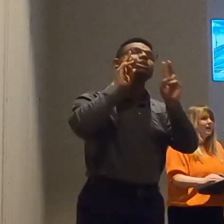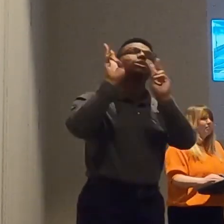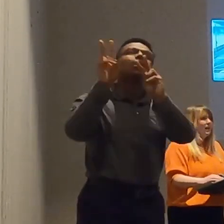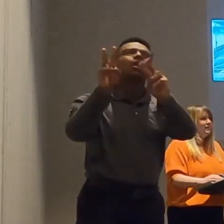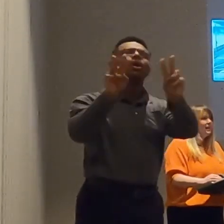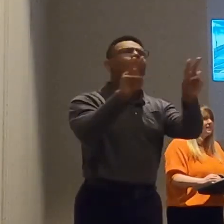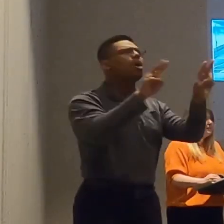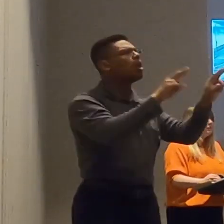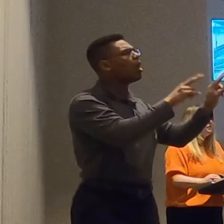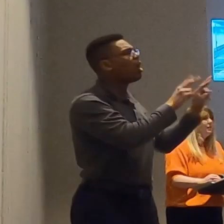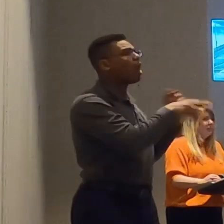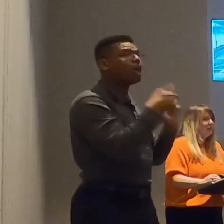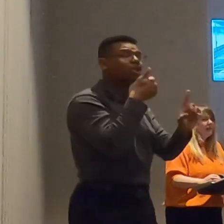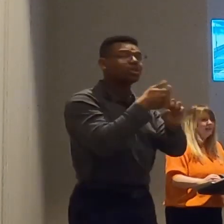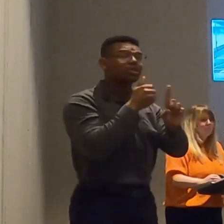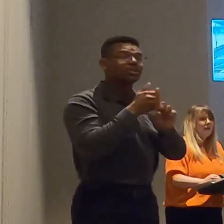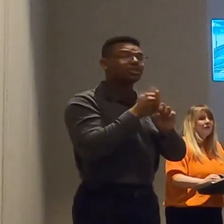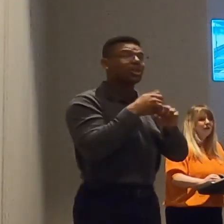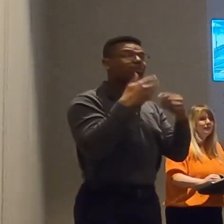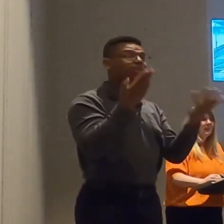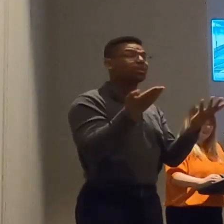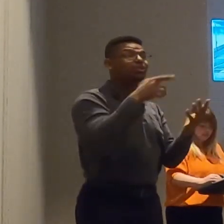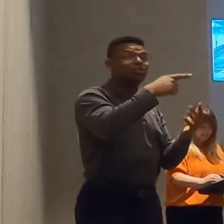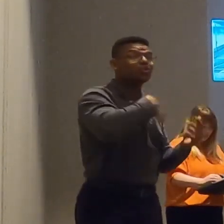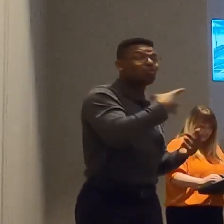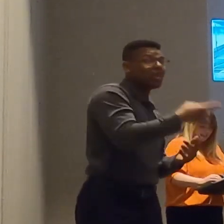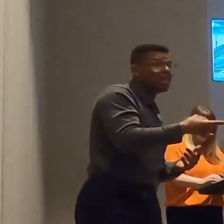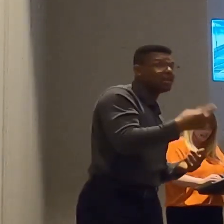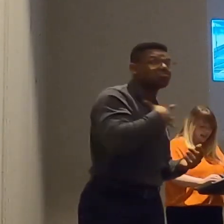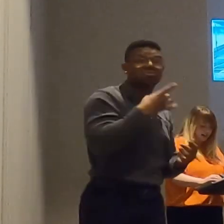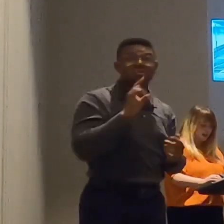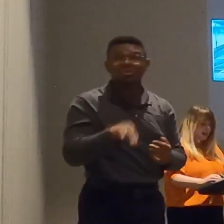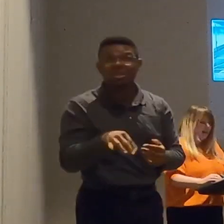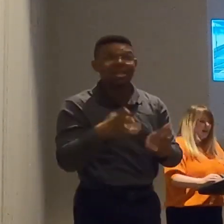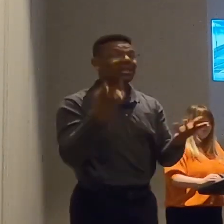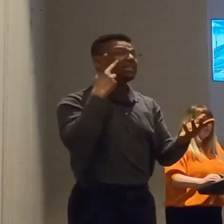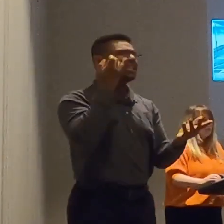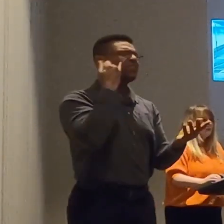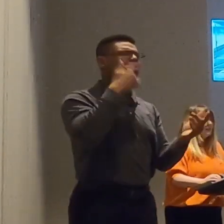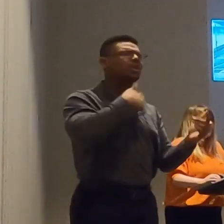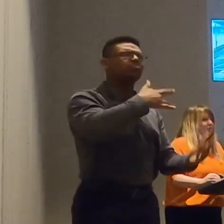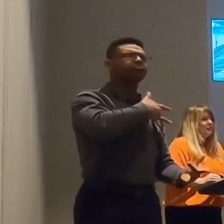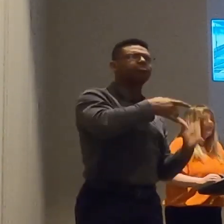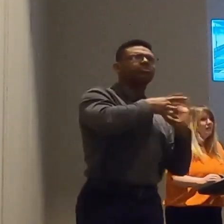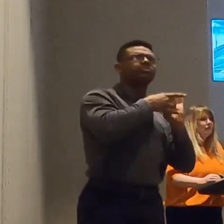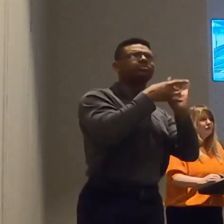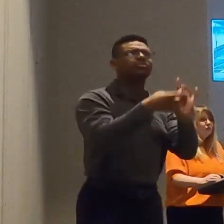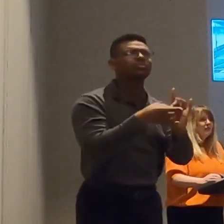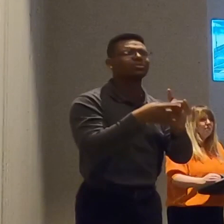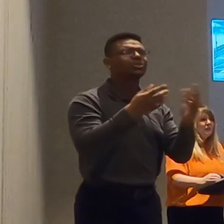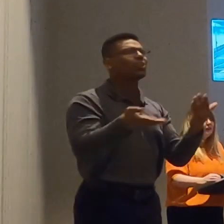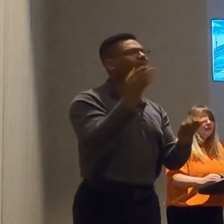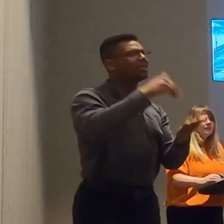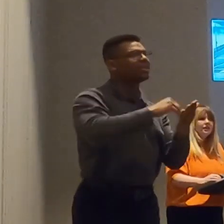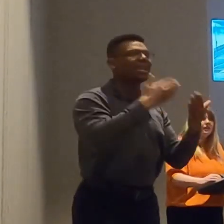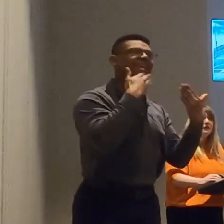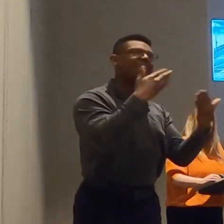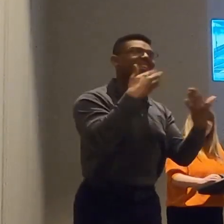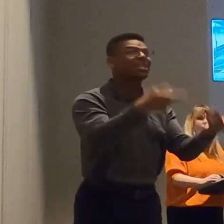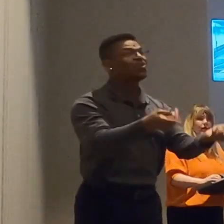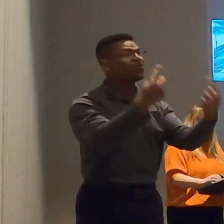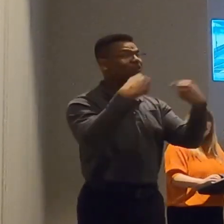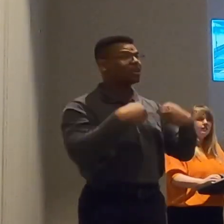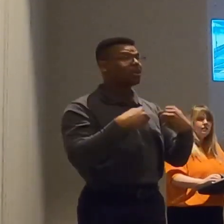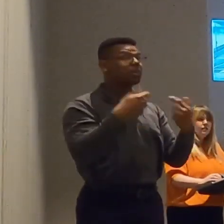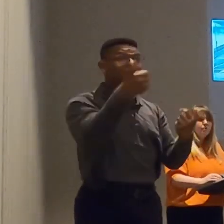person and see what you think and make your own connections and things like that. So once again, I want to thank you for joining me. Is there anyone that